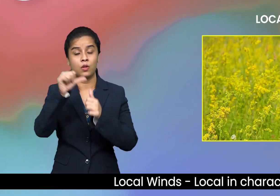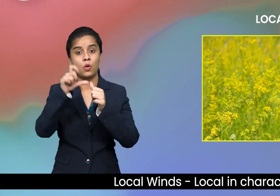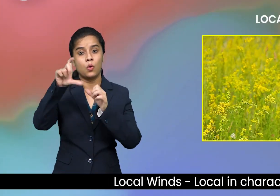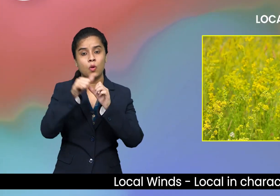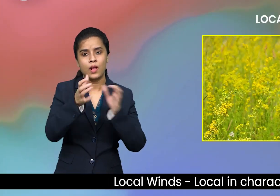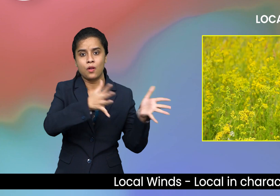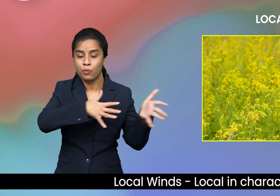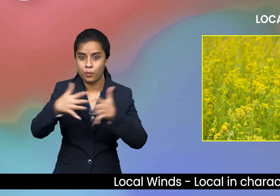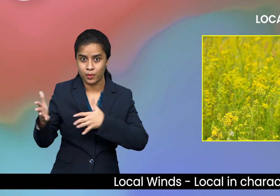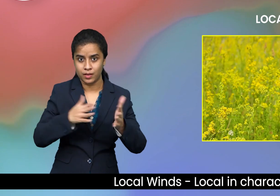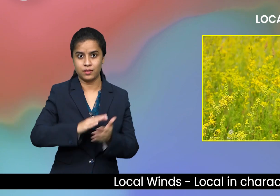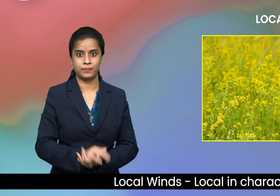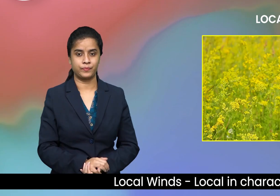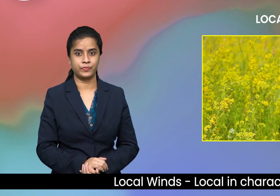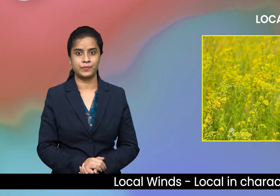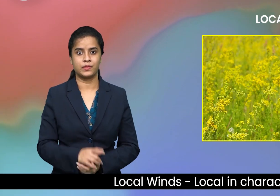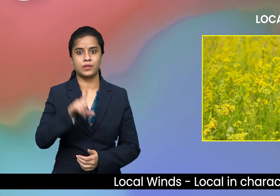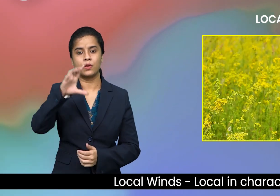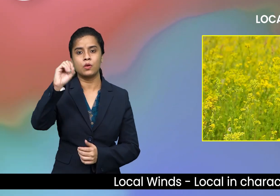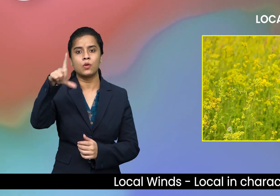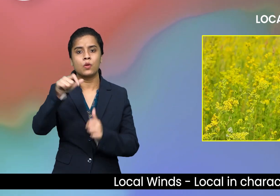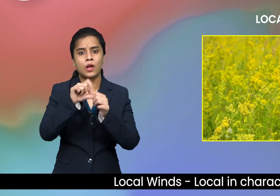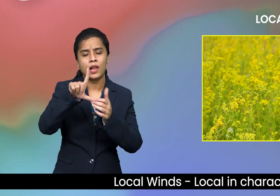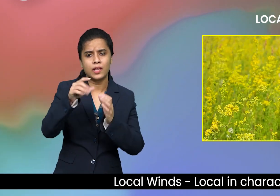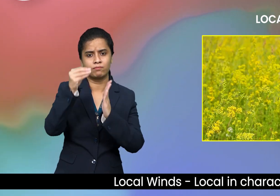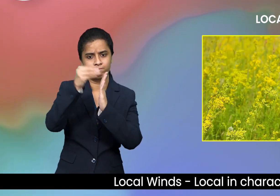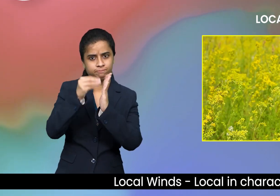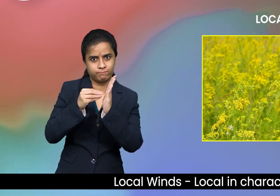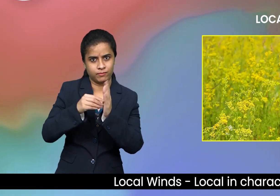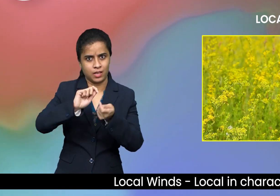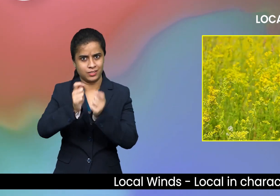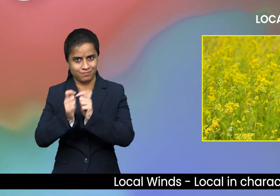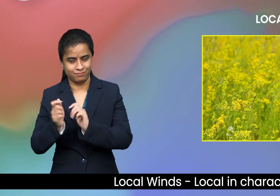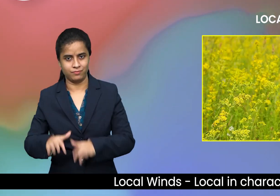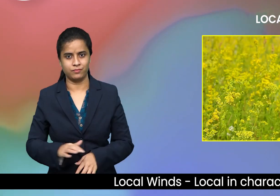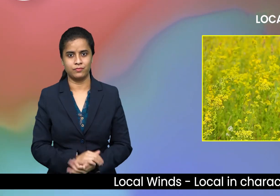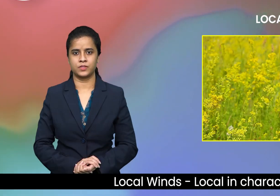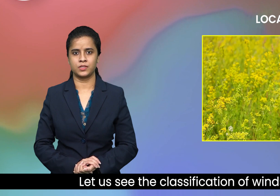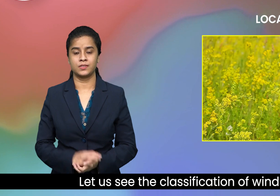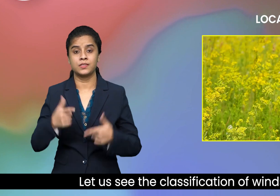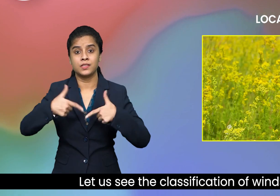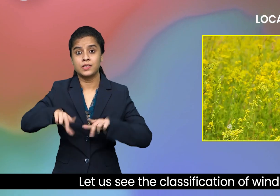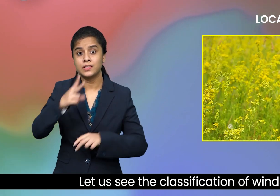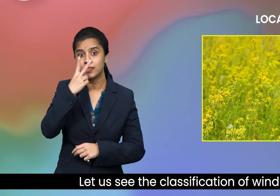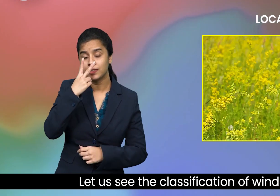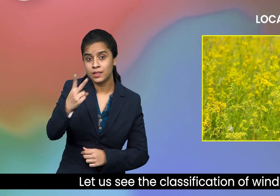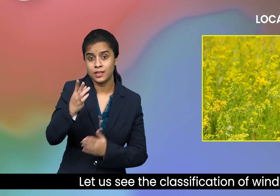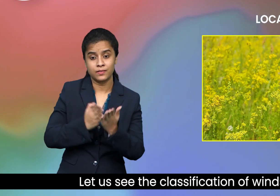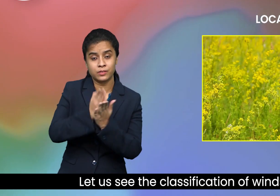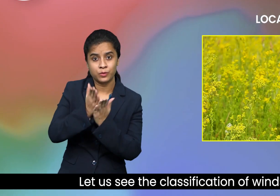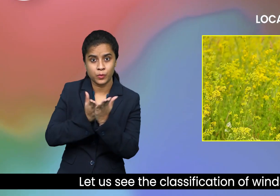Local winds, local in character. Let us see